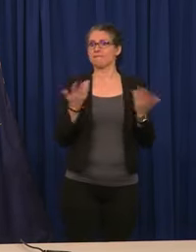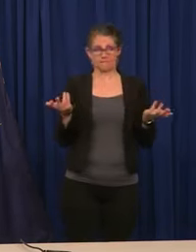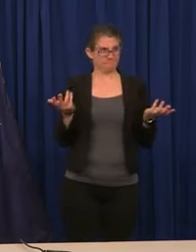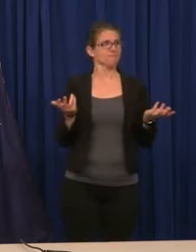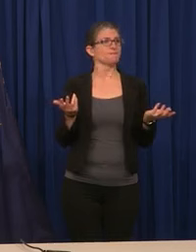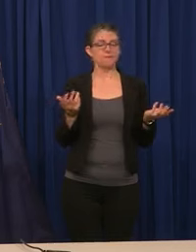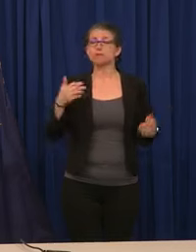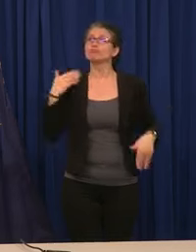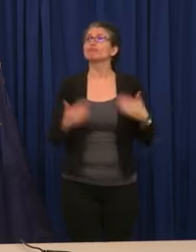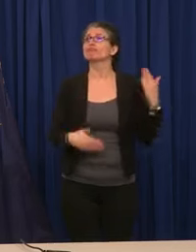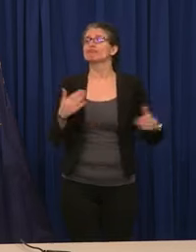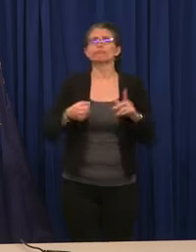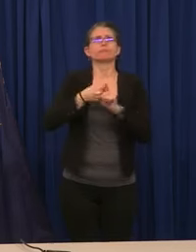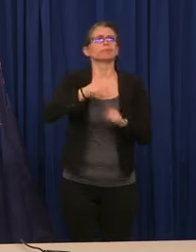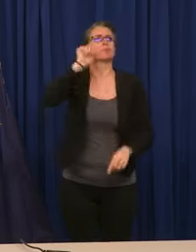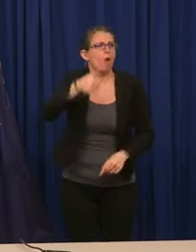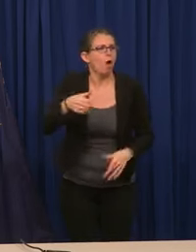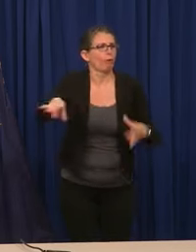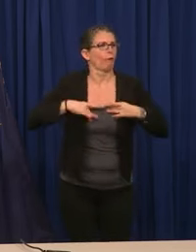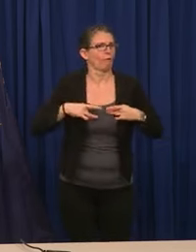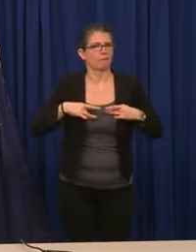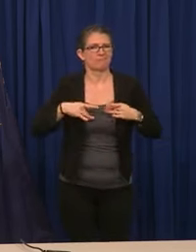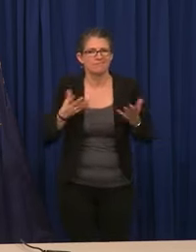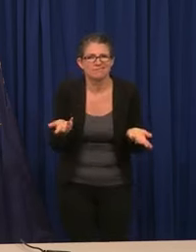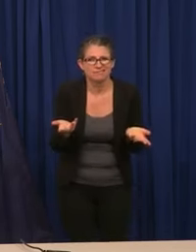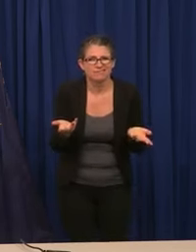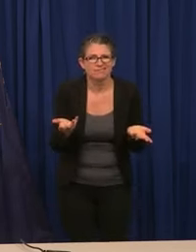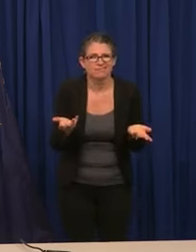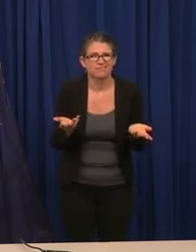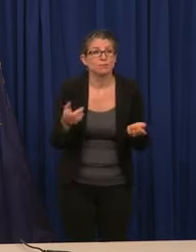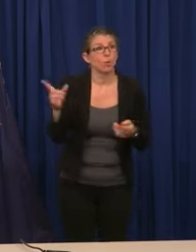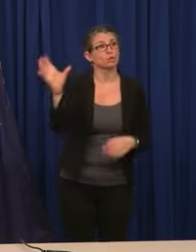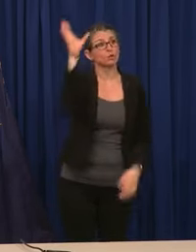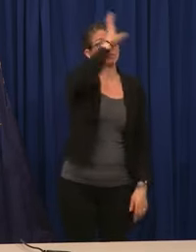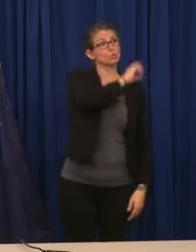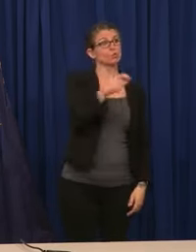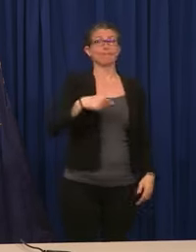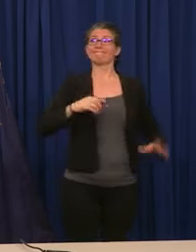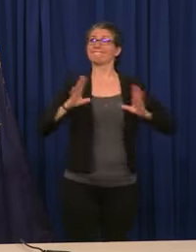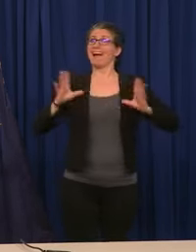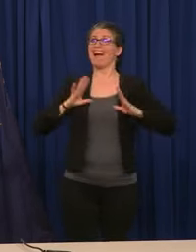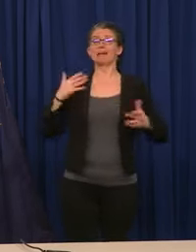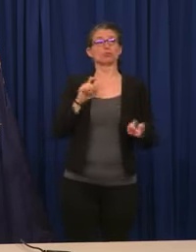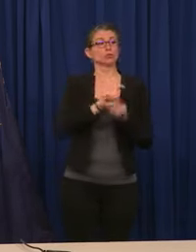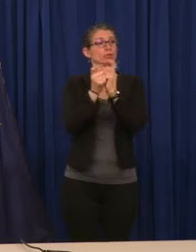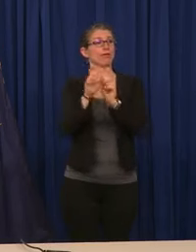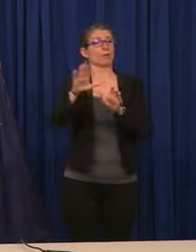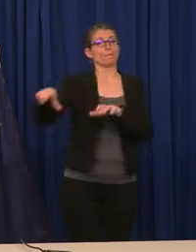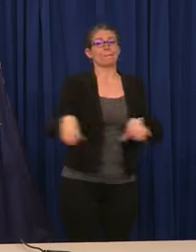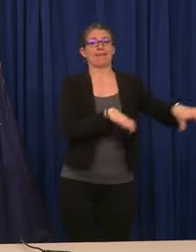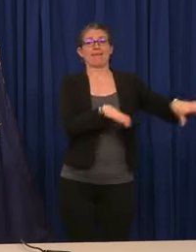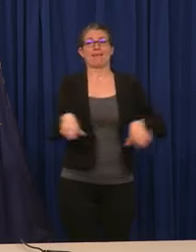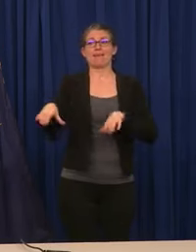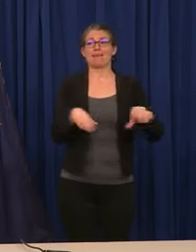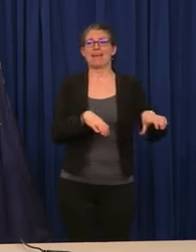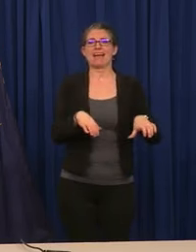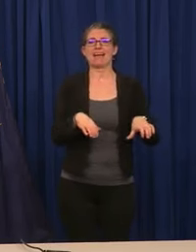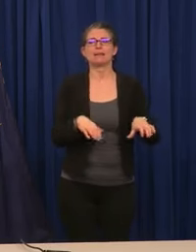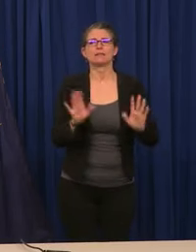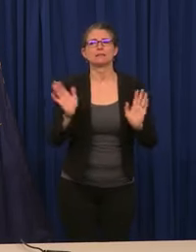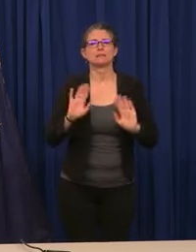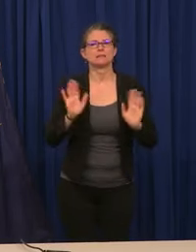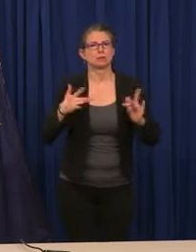They don't have any symptoms yet, and we test them, and they're negative. From a public health perspective, what do we do